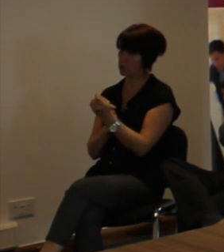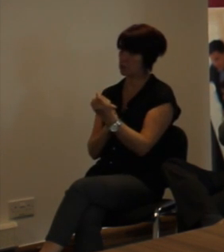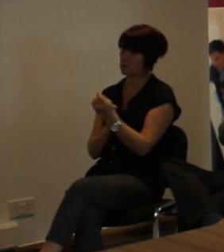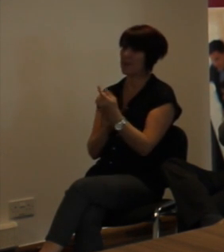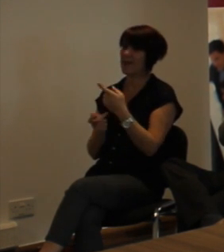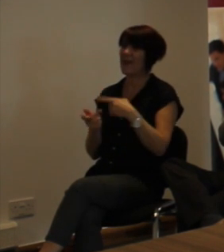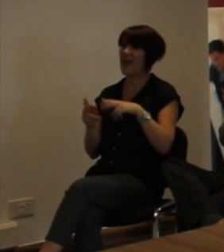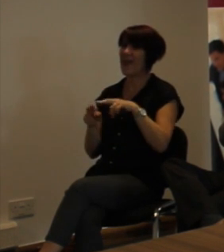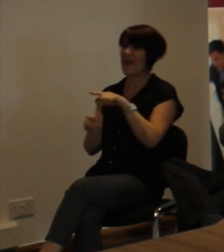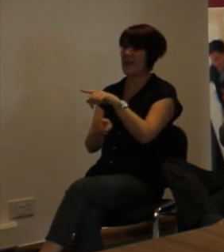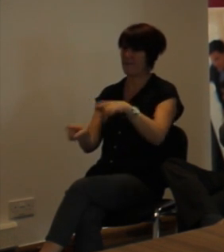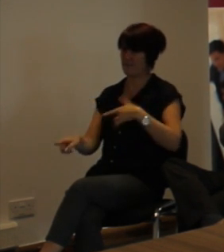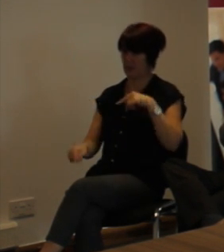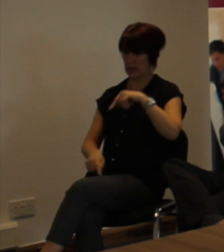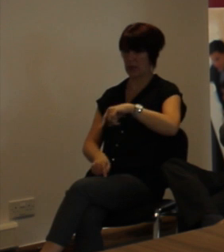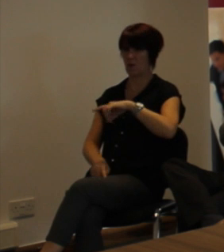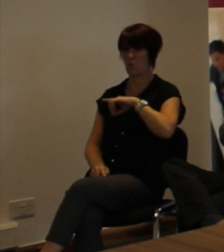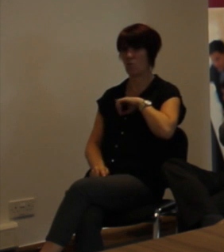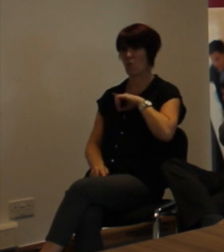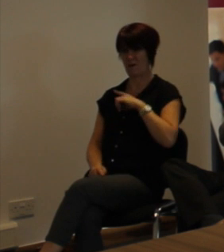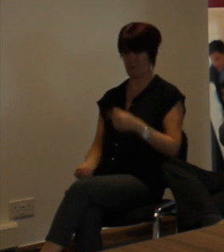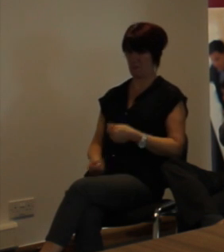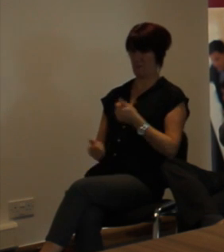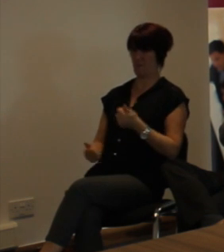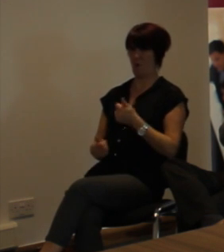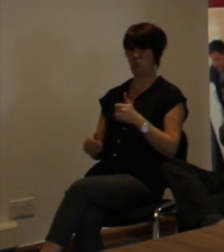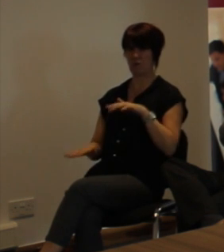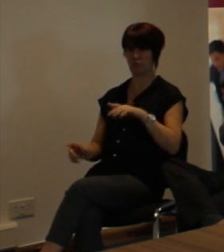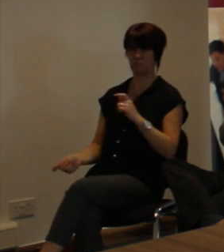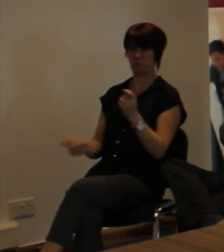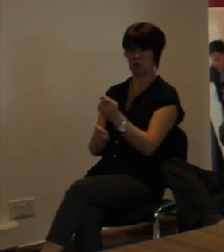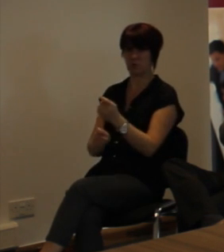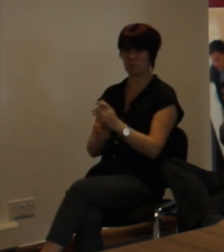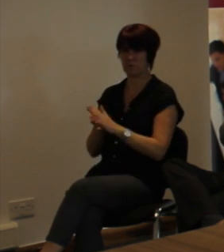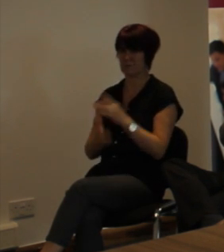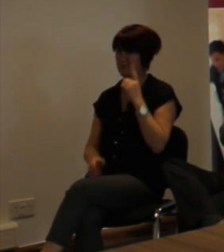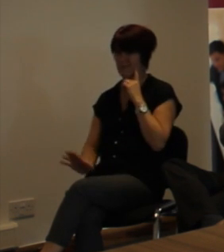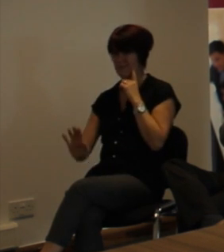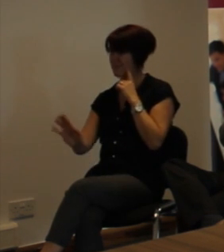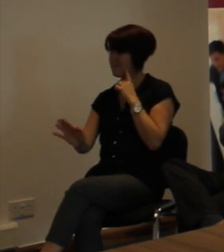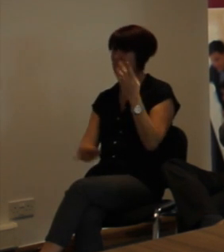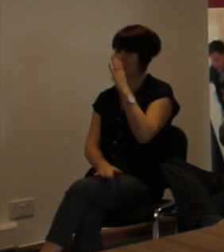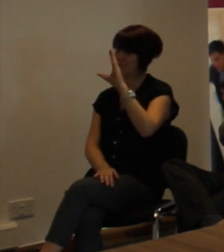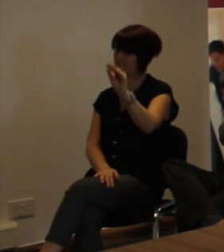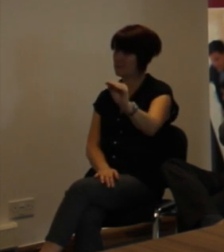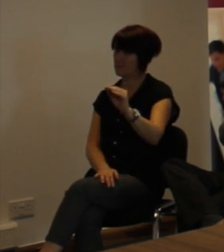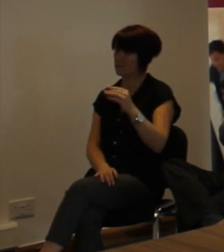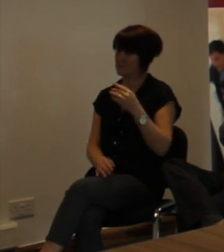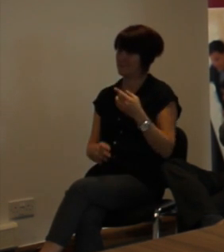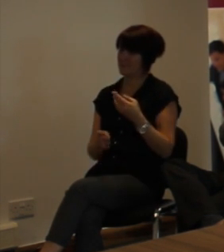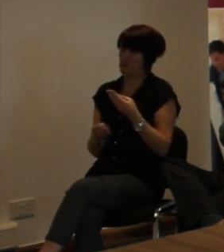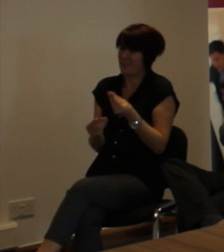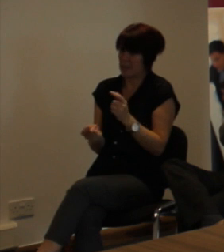If you feel you're here today proficient at reasonable adjustments, you may have some unlearning to do. So just to warn you, there